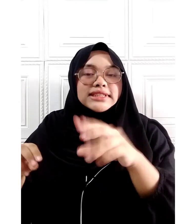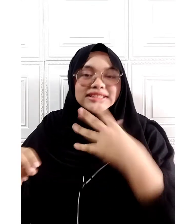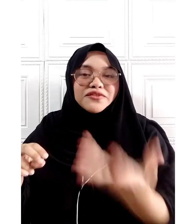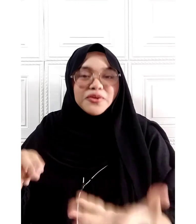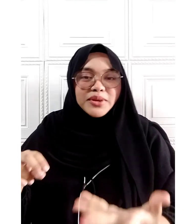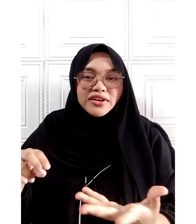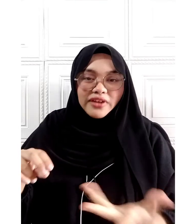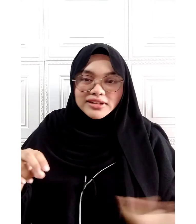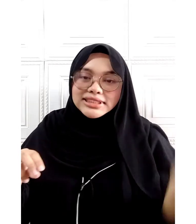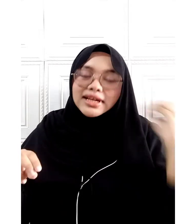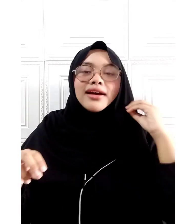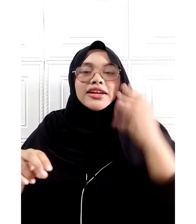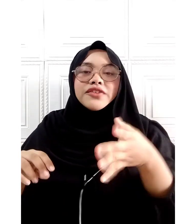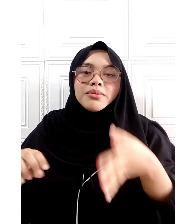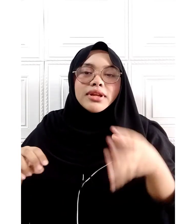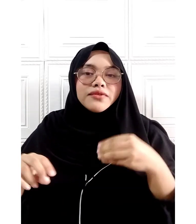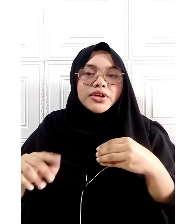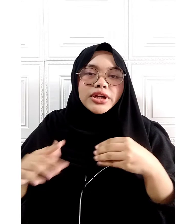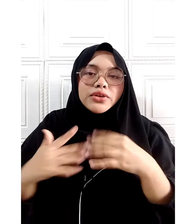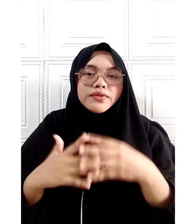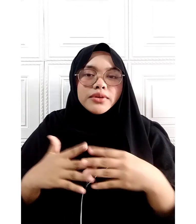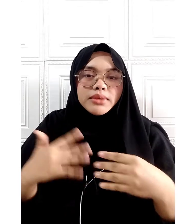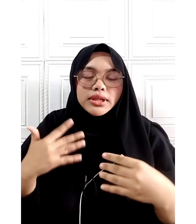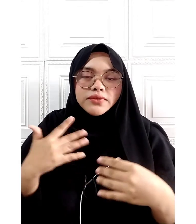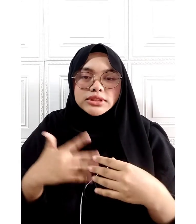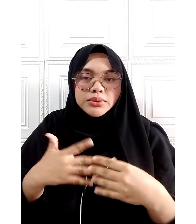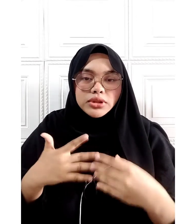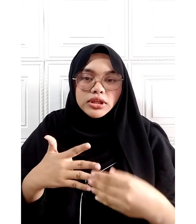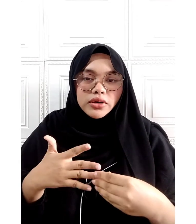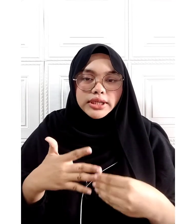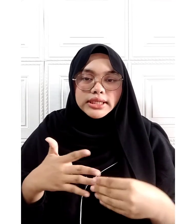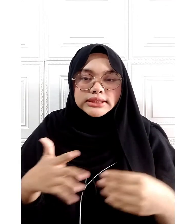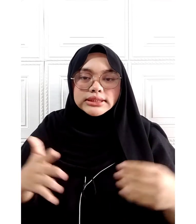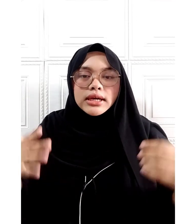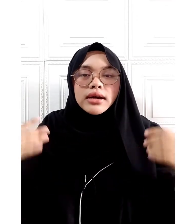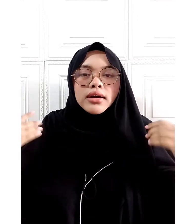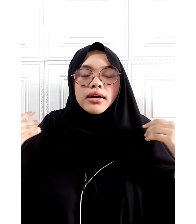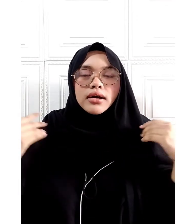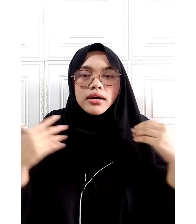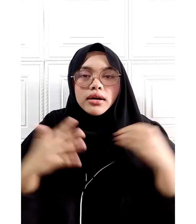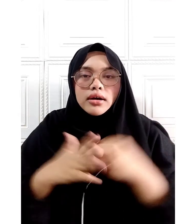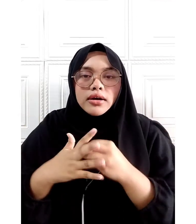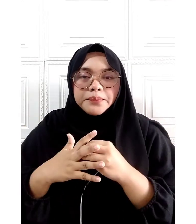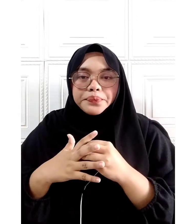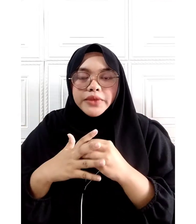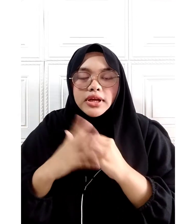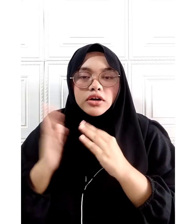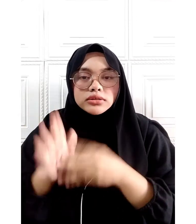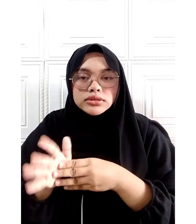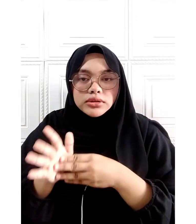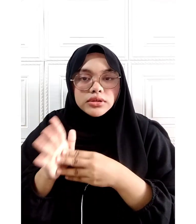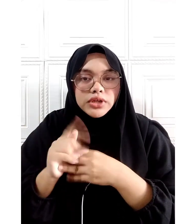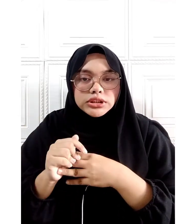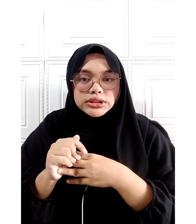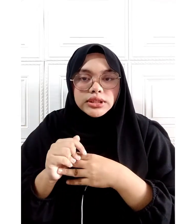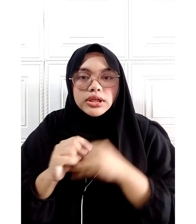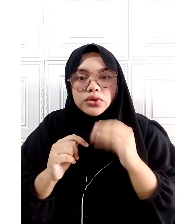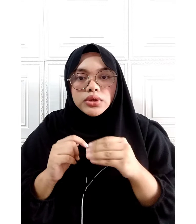the formula, of course. The formula for the uniformly distributed load is horizontal reaction equal